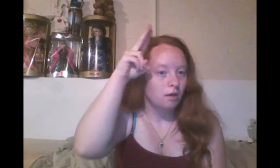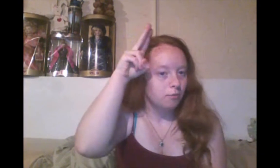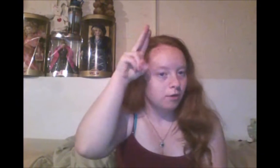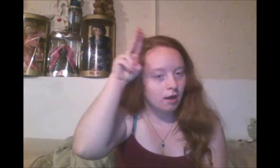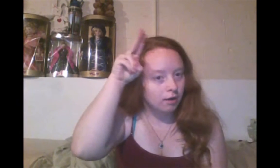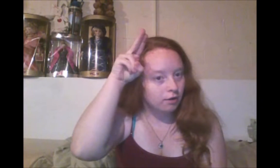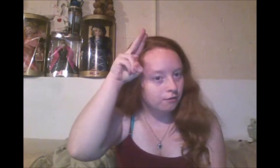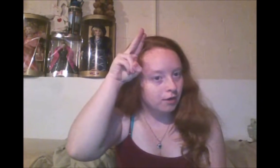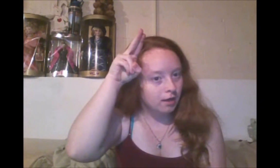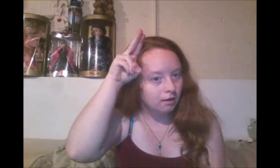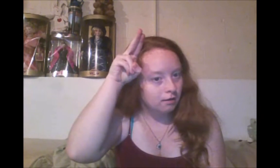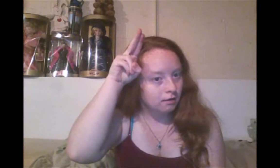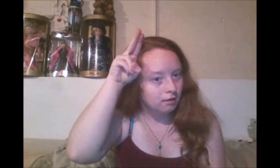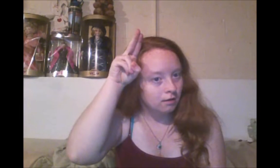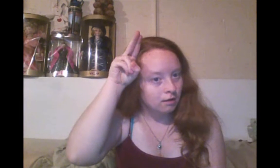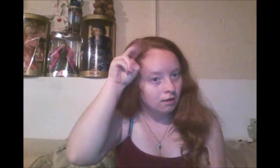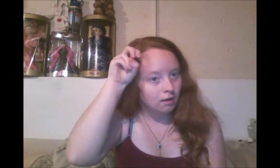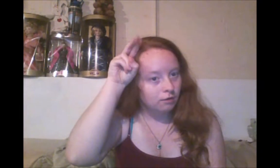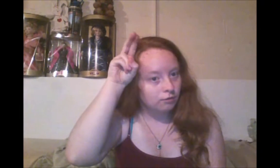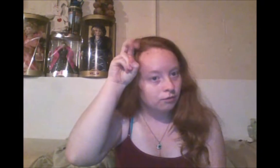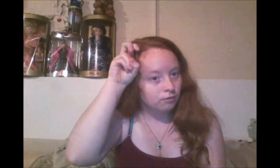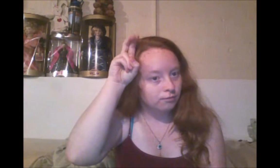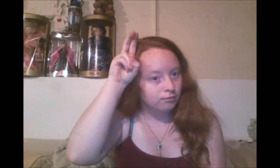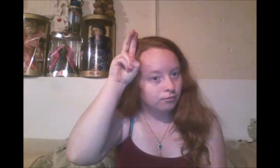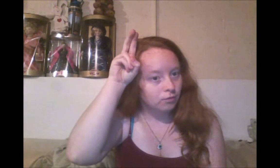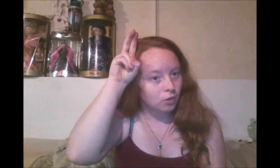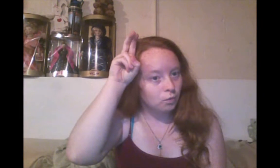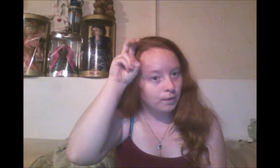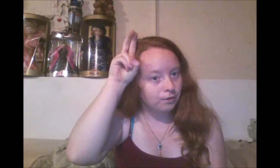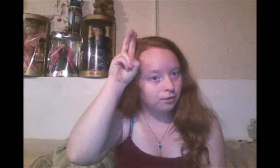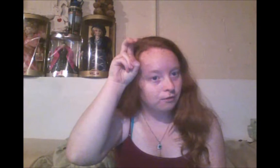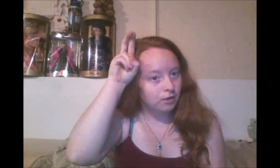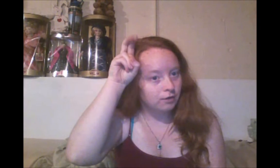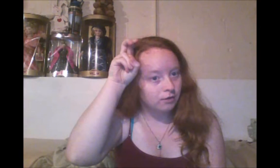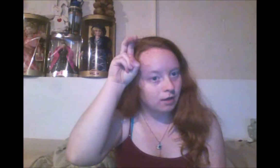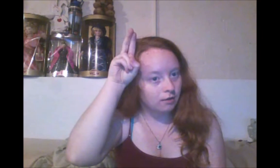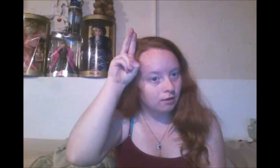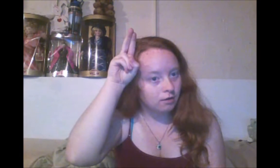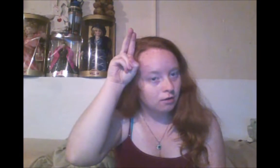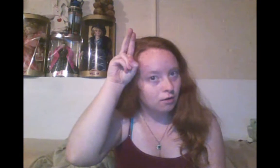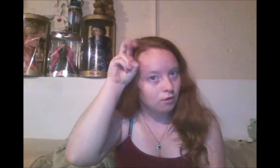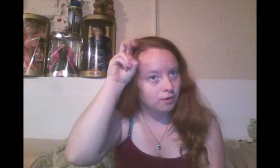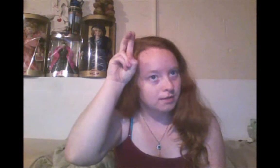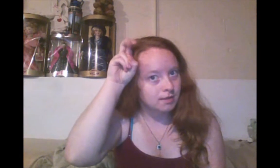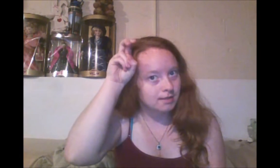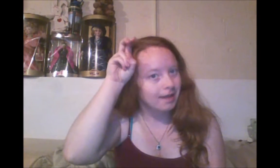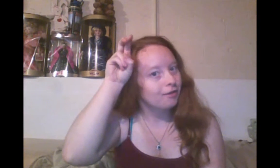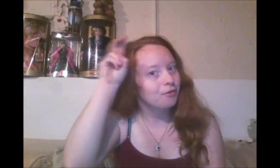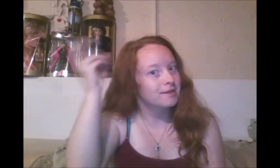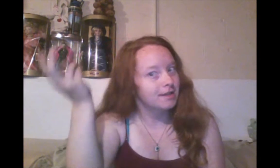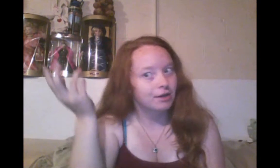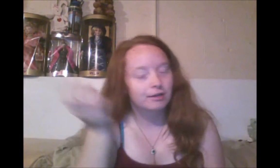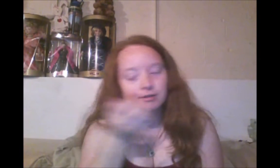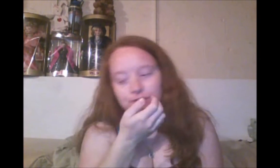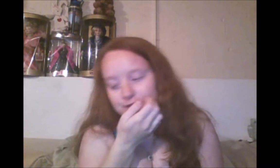Put it on your forehead, and wiggle your fingers together. Horse. It's like the horse ear. Horse's